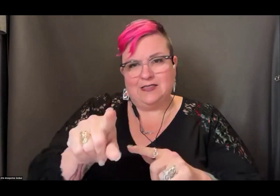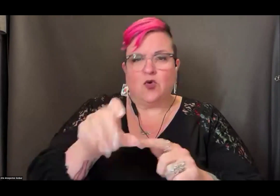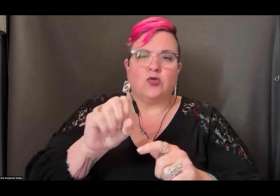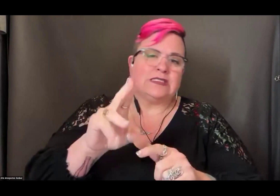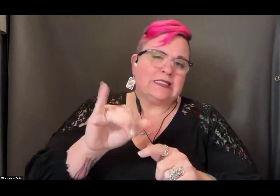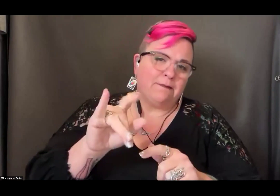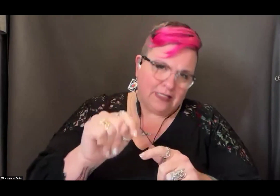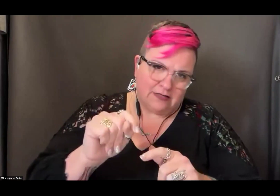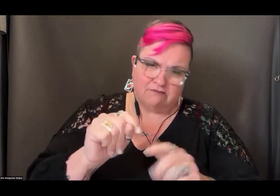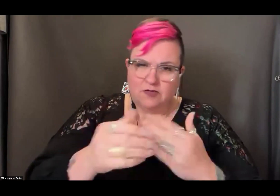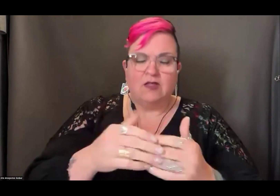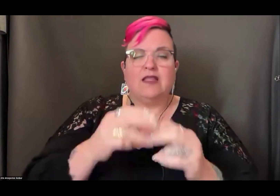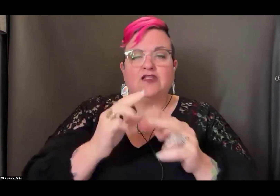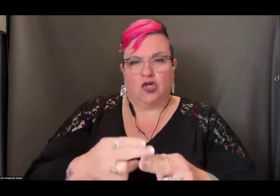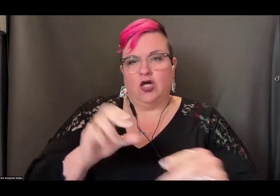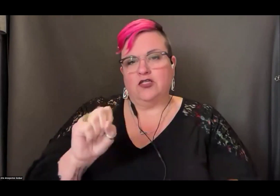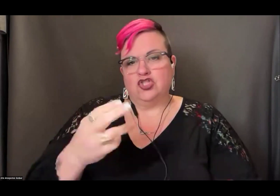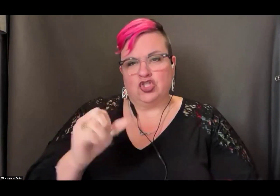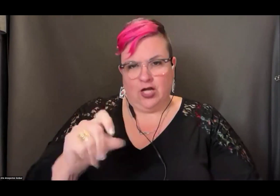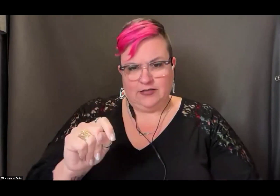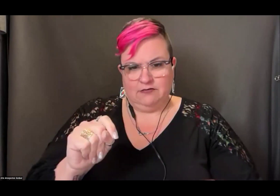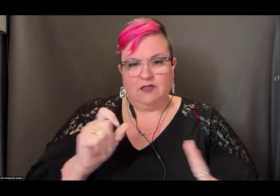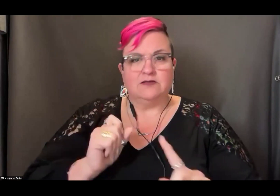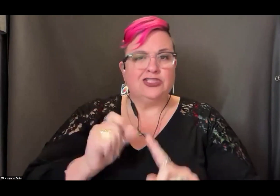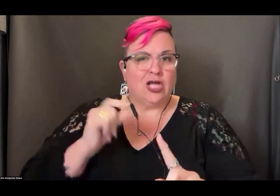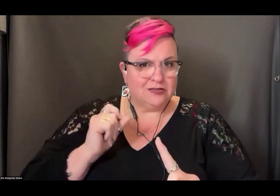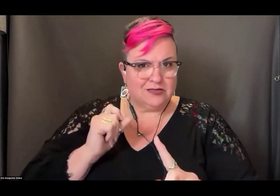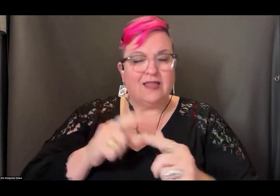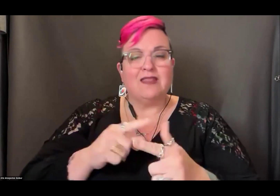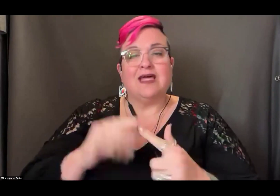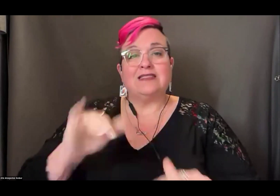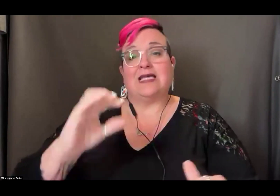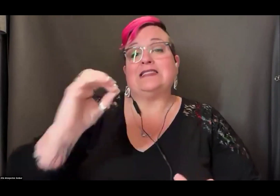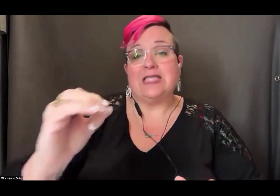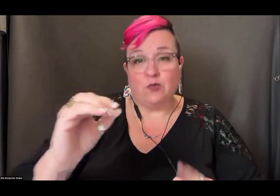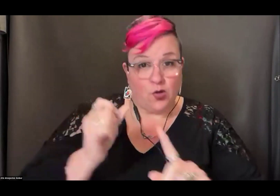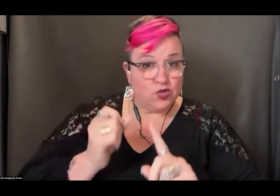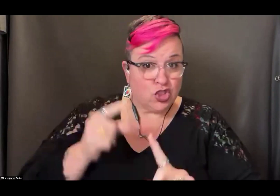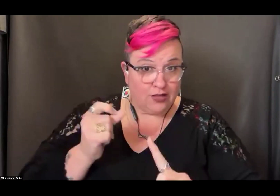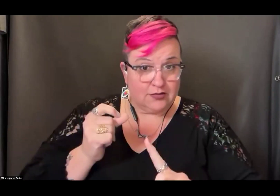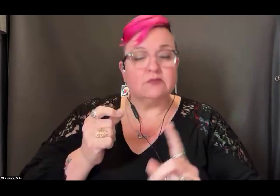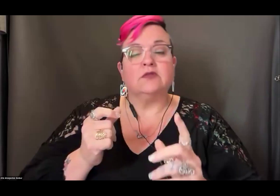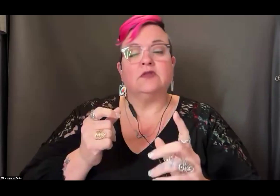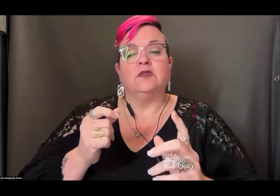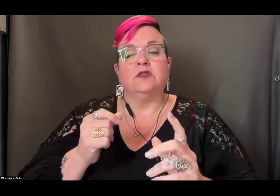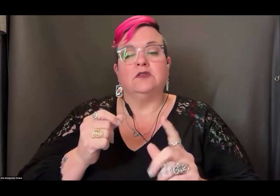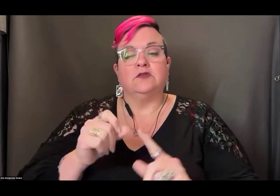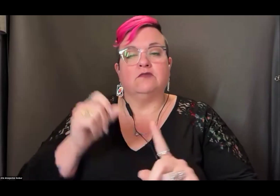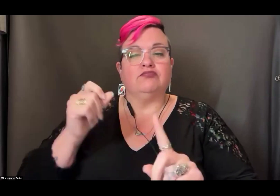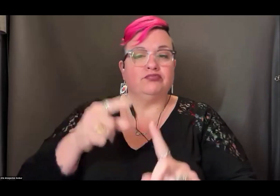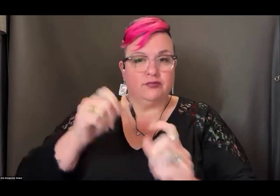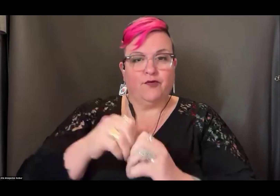submit, that's called a shot. That is a zero shot in the terms of AI